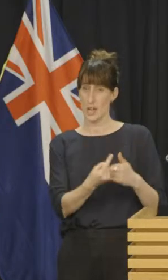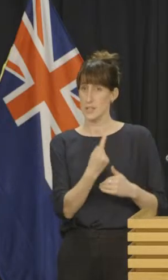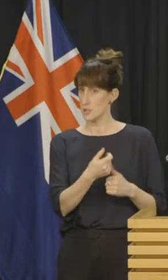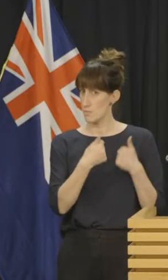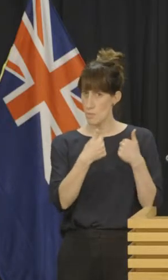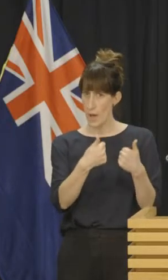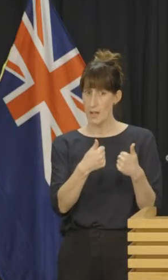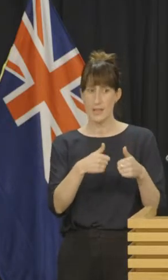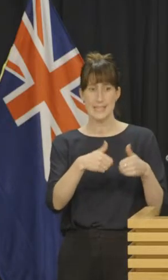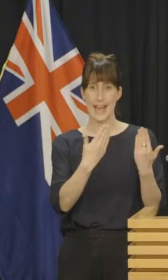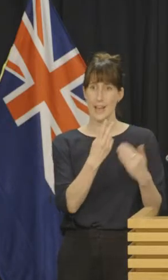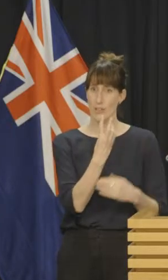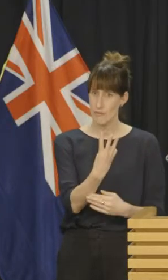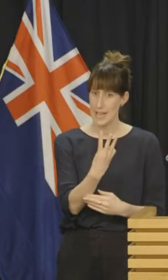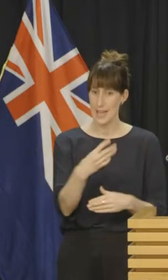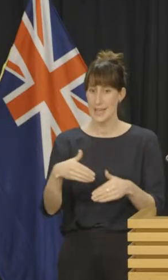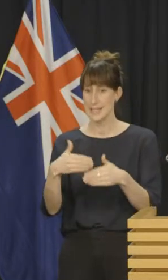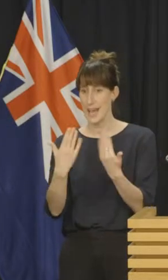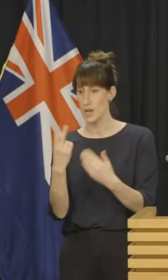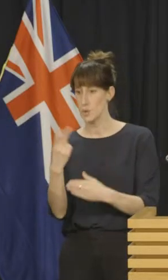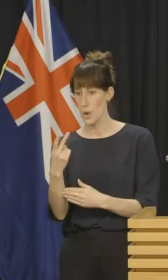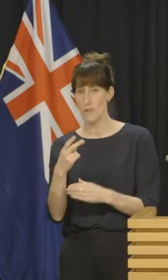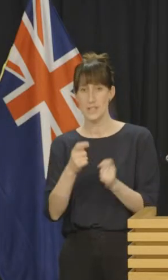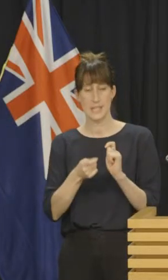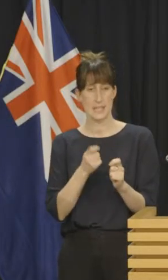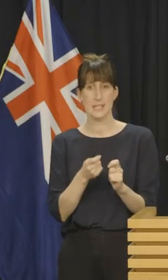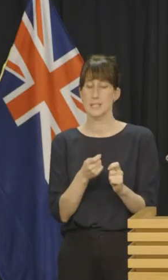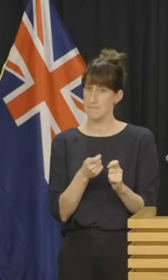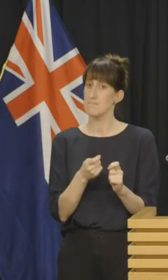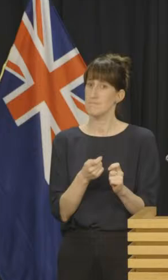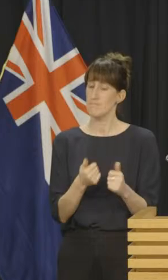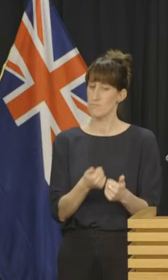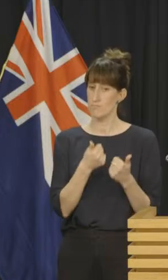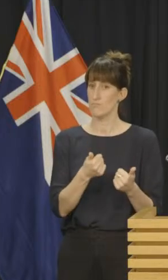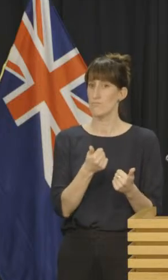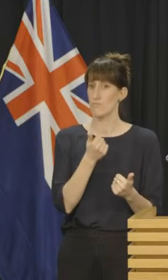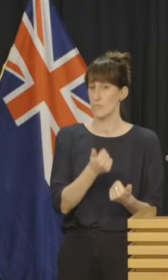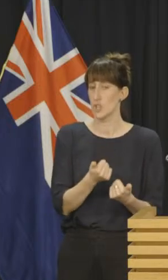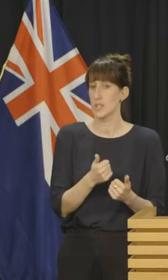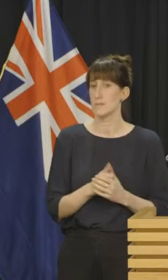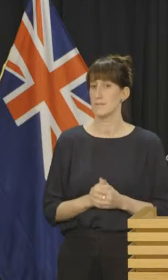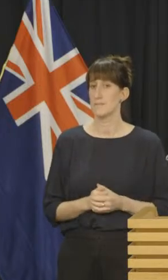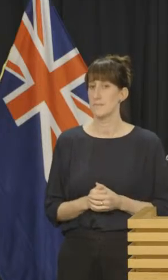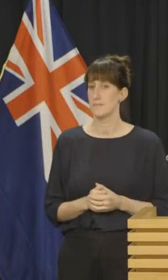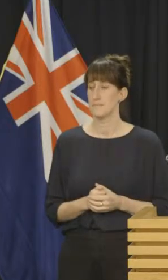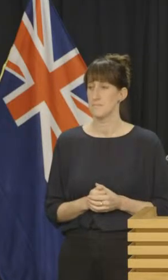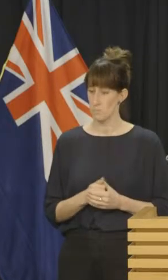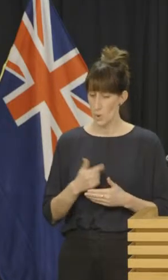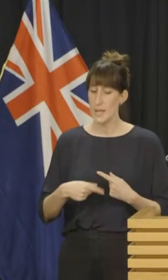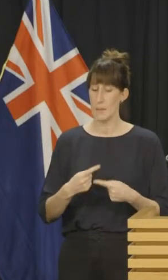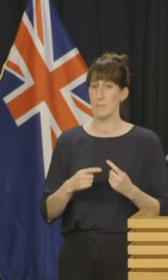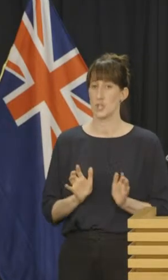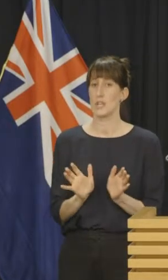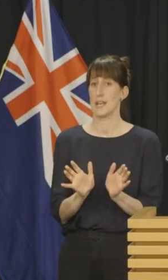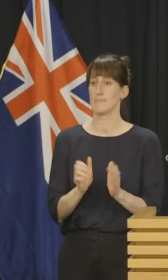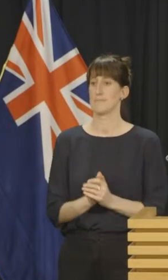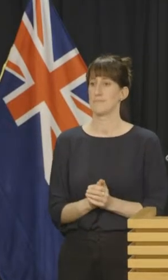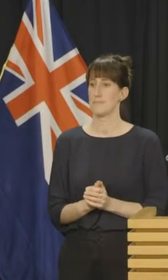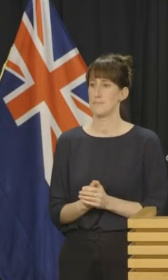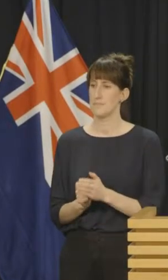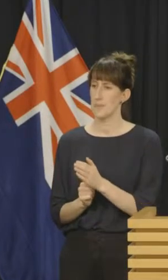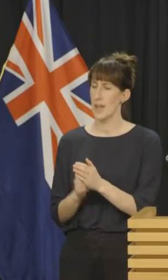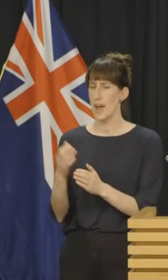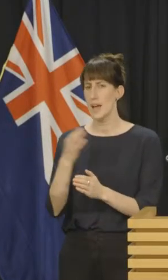to. The day 3 and the day 12 tests are about where we would expect them to be, and so we'll keep pushing. Staff at the